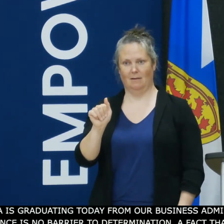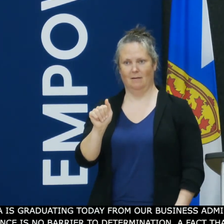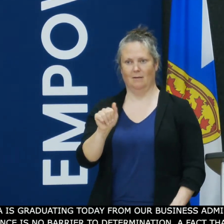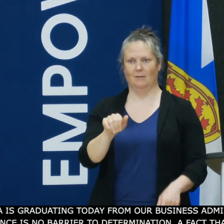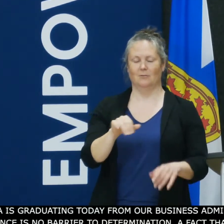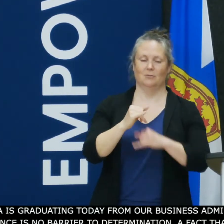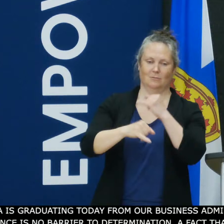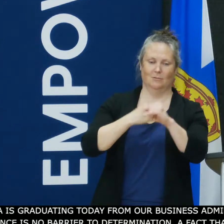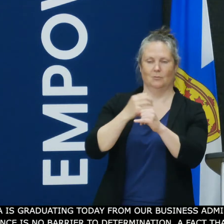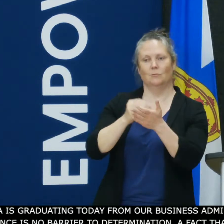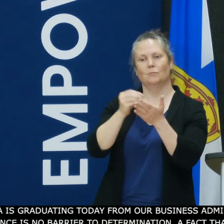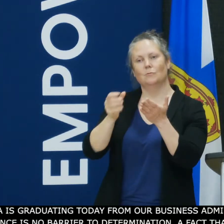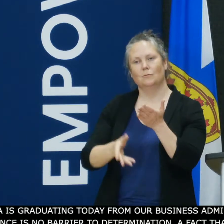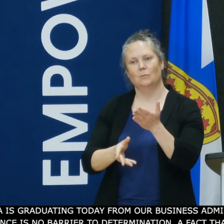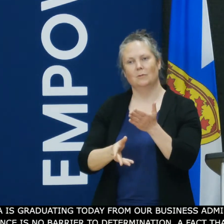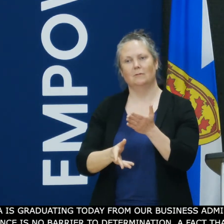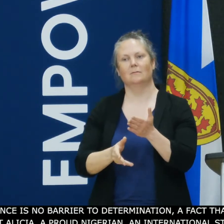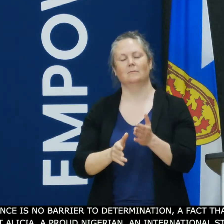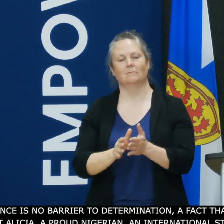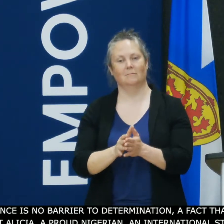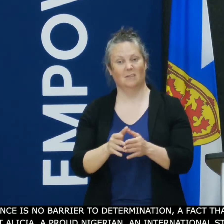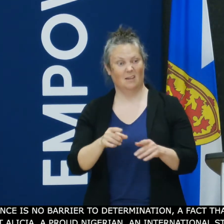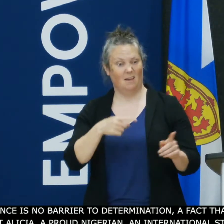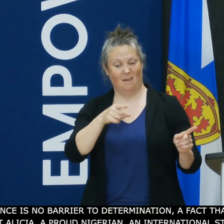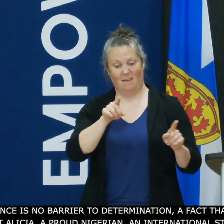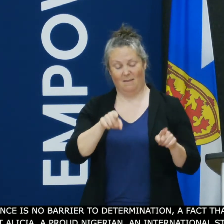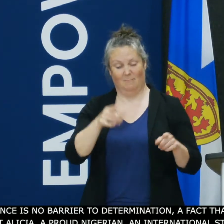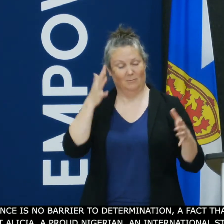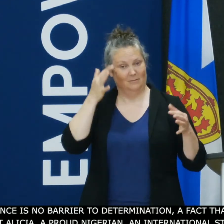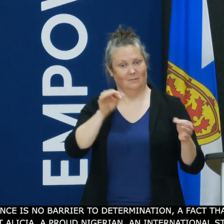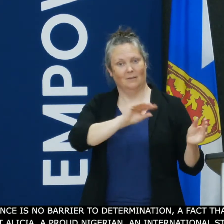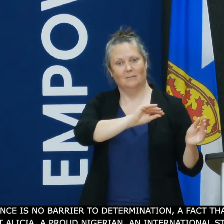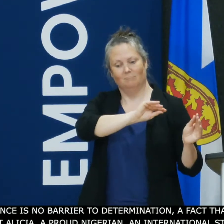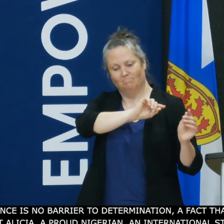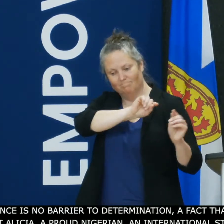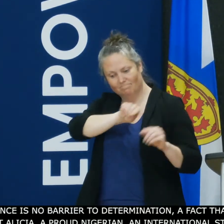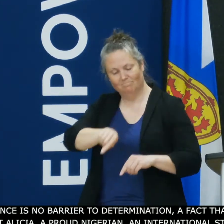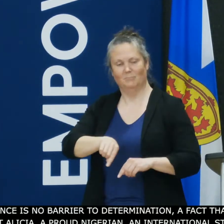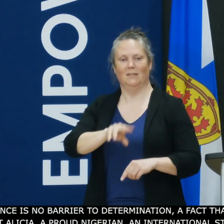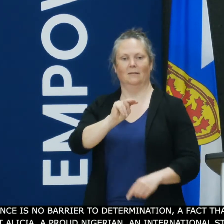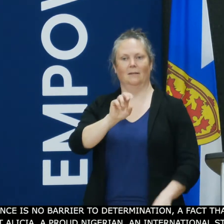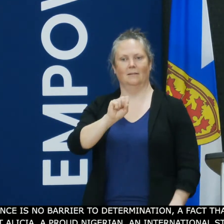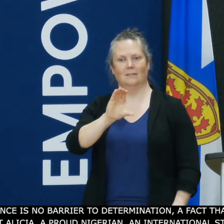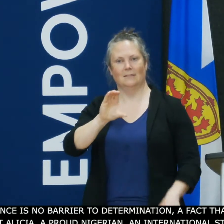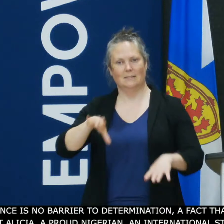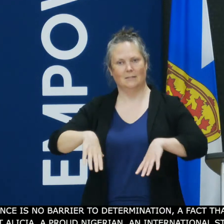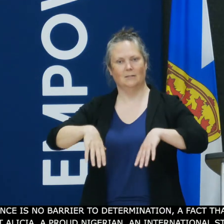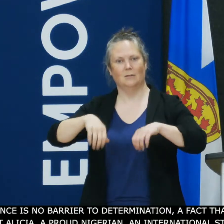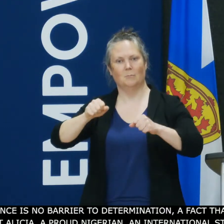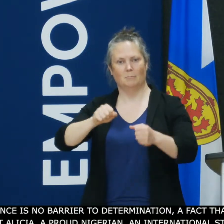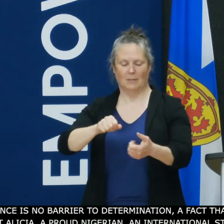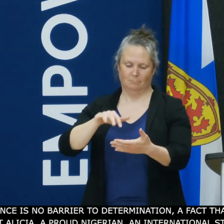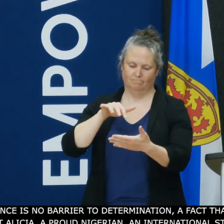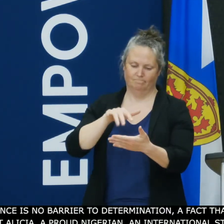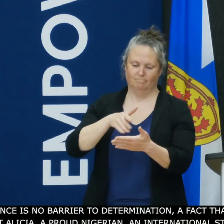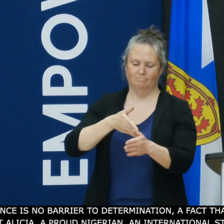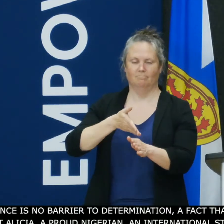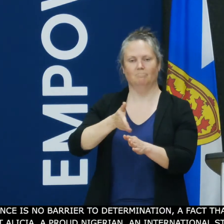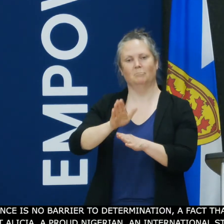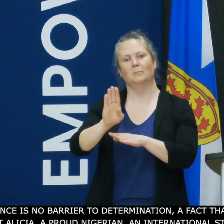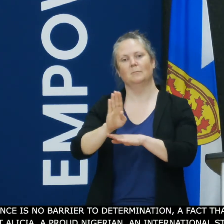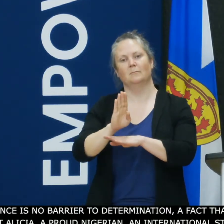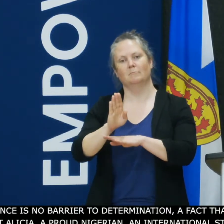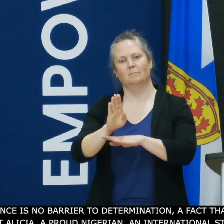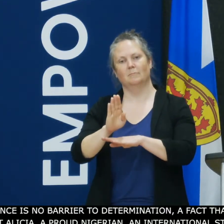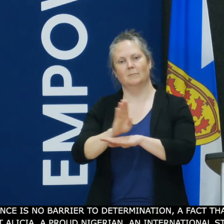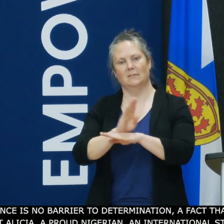ambition and opportunity when she came to NSCC to pursue her studies in business